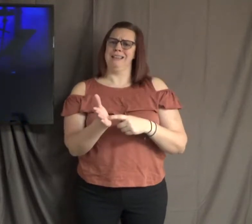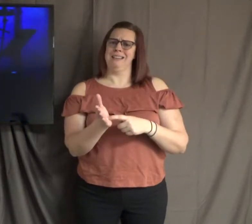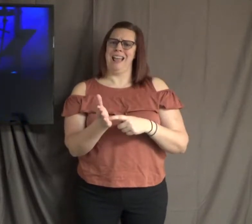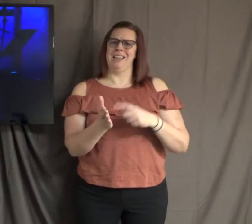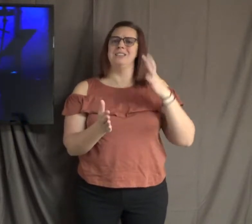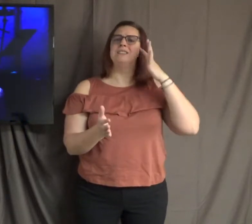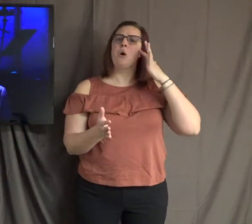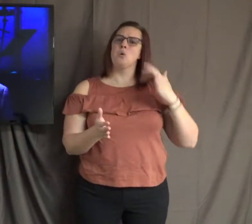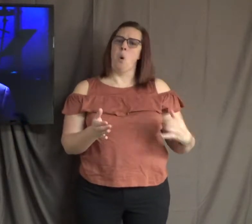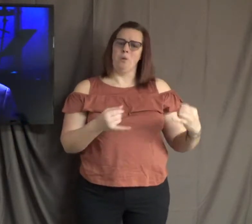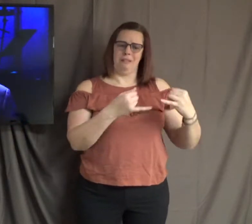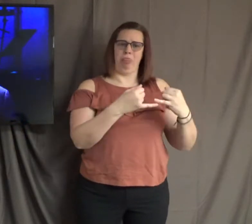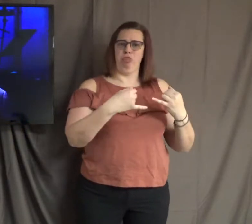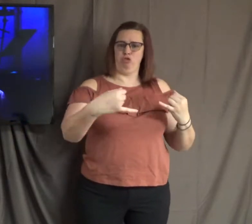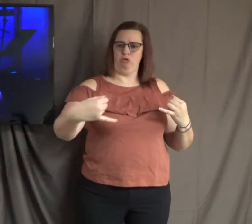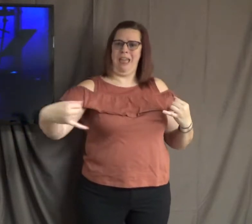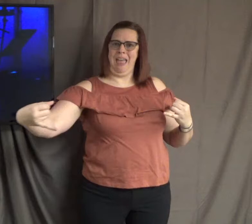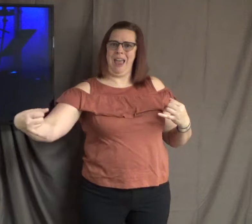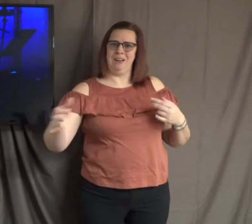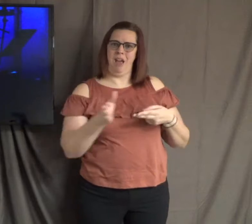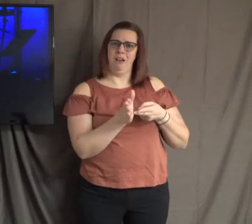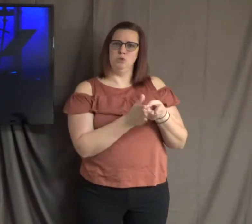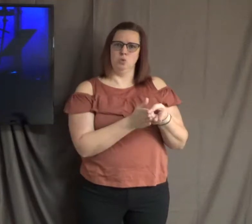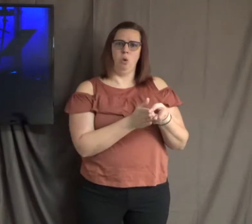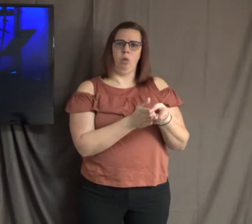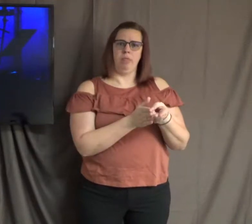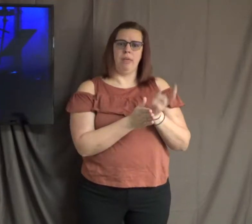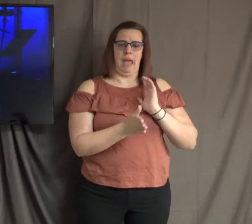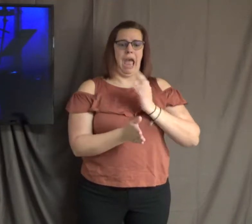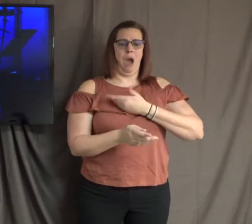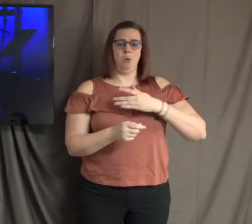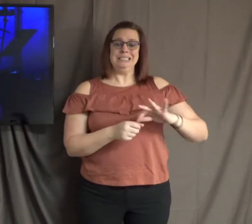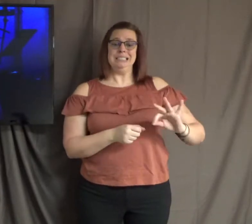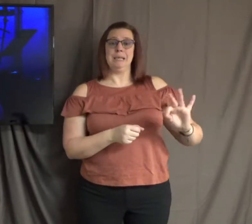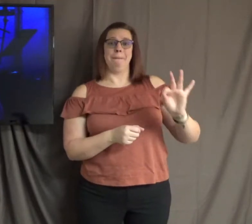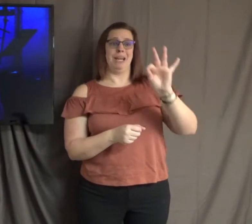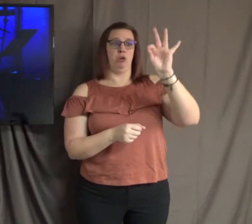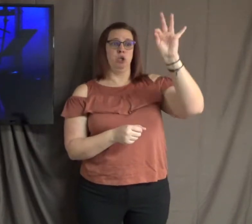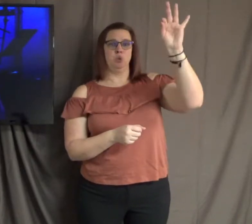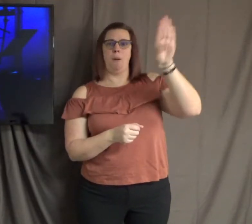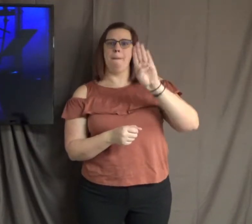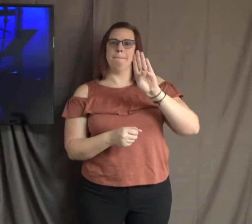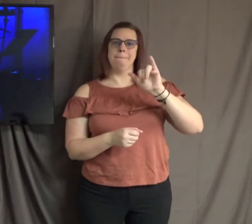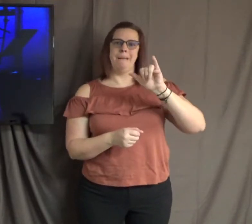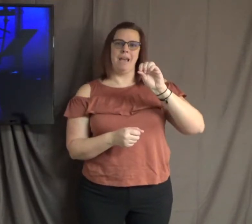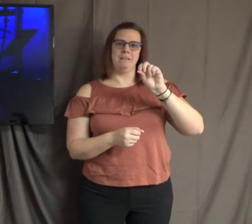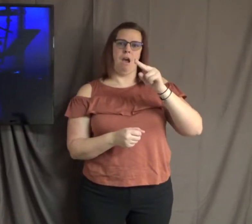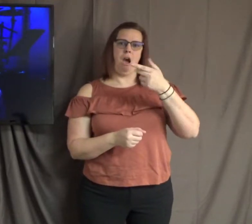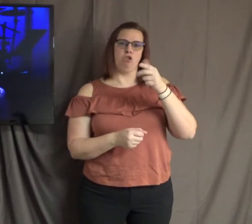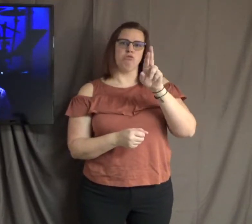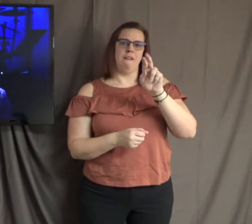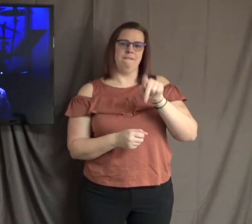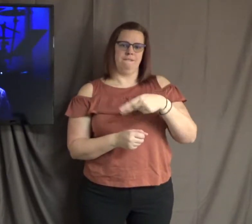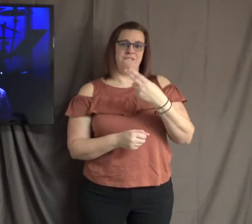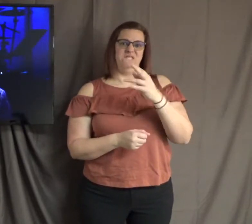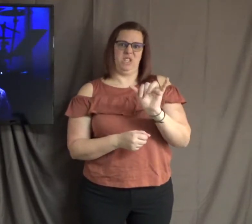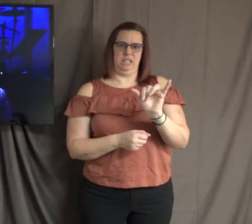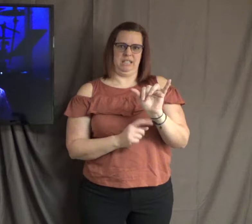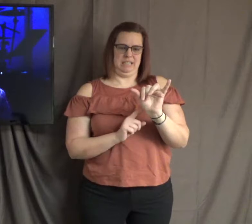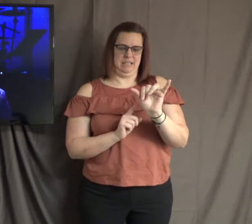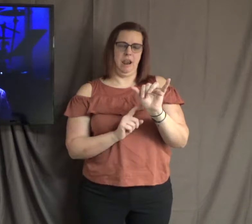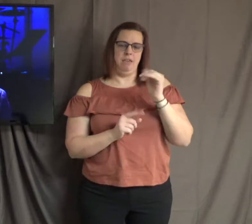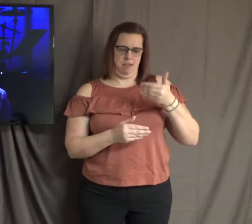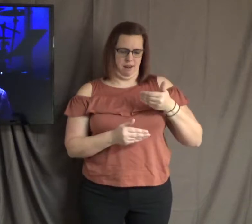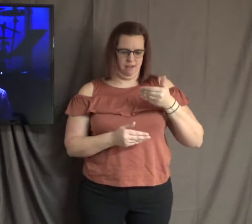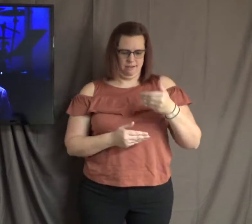truth, our spiritual biographies that move through our lives, that is always